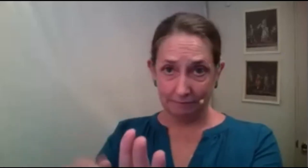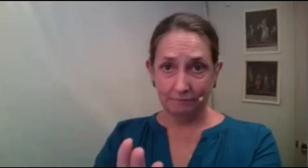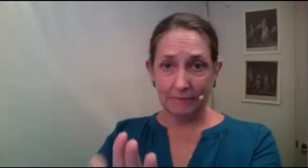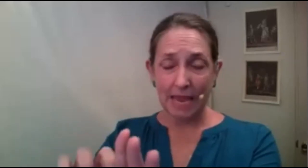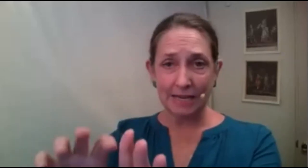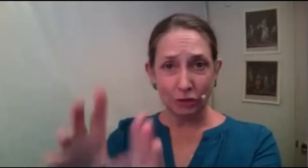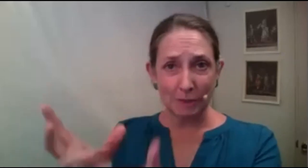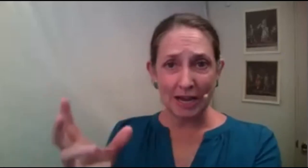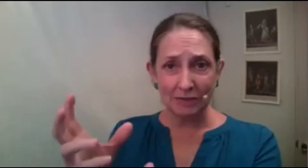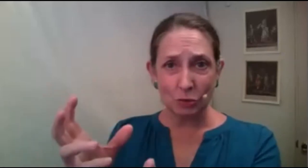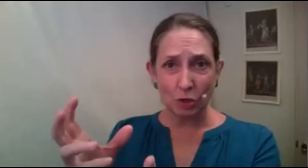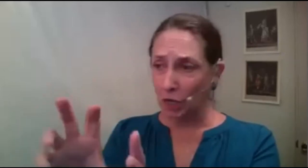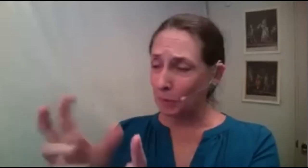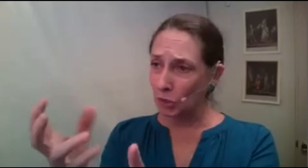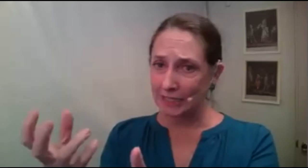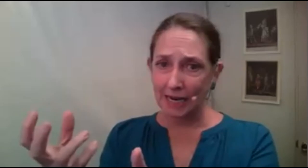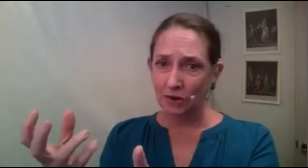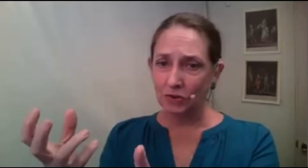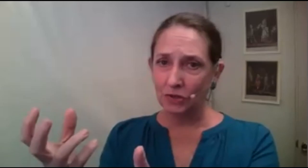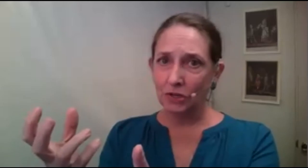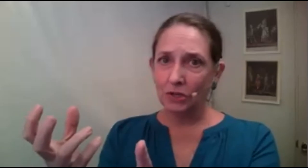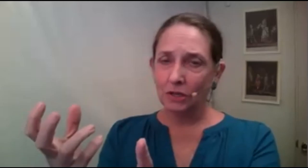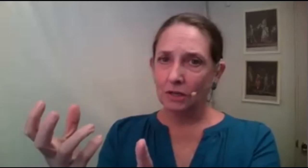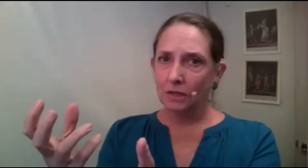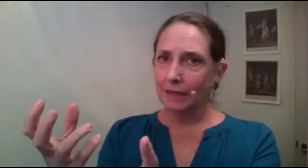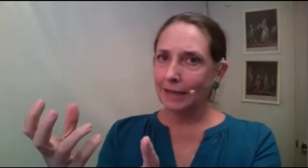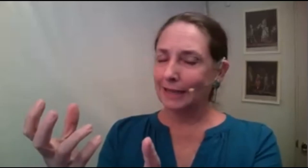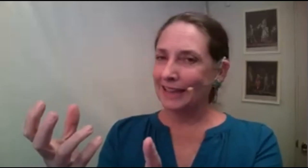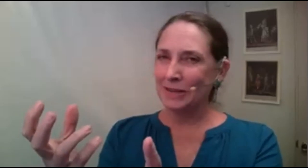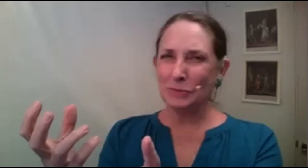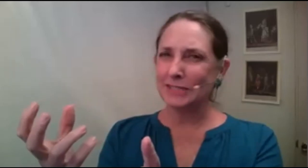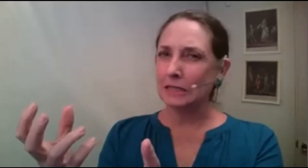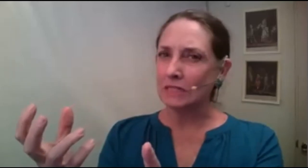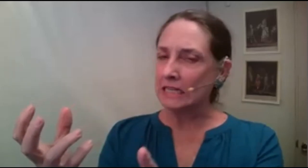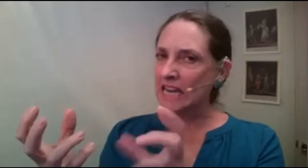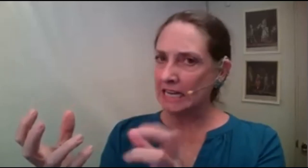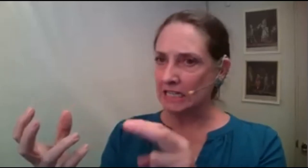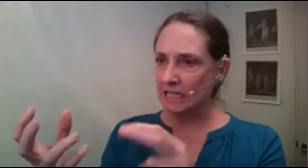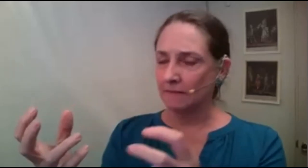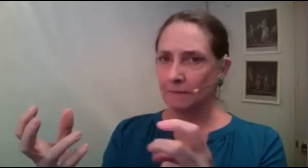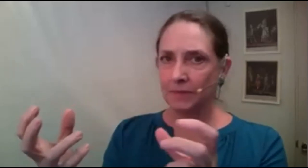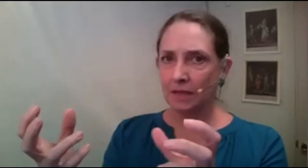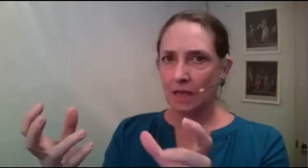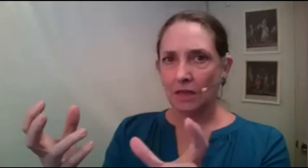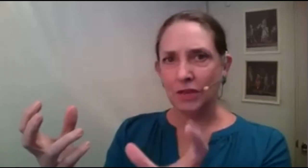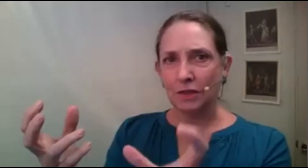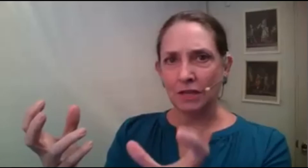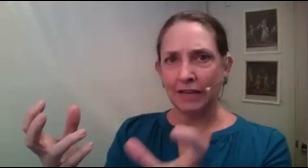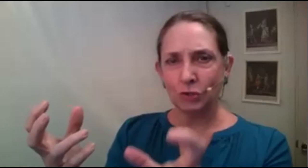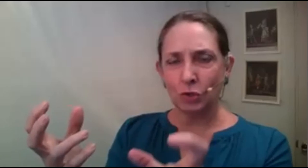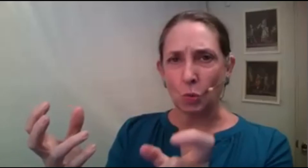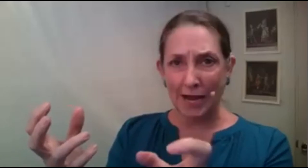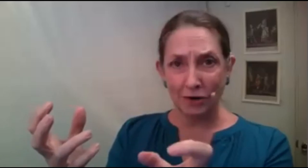plate and he looked behind the doorbell, pulled it out, and it wasn't even connected.